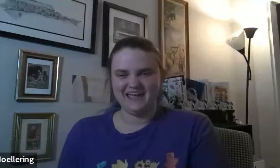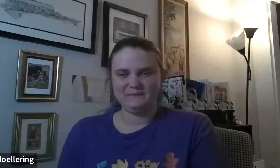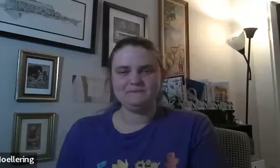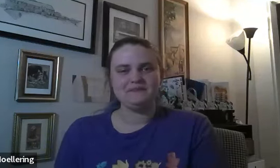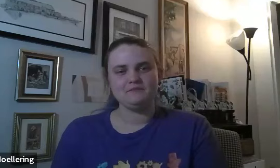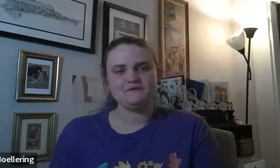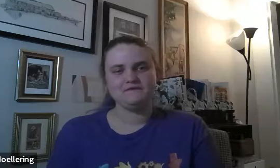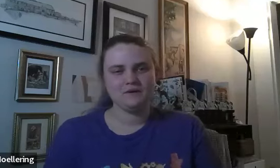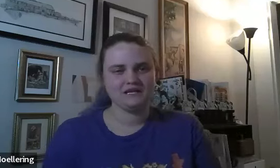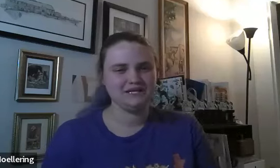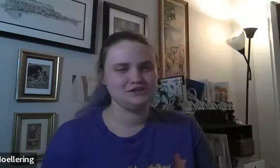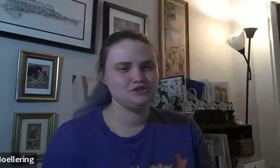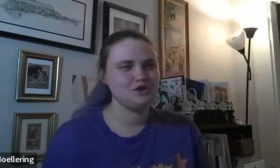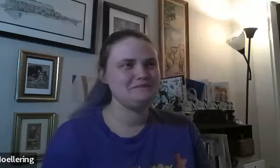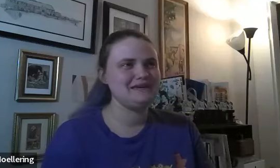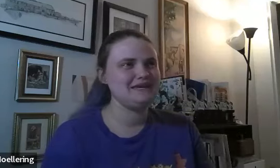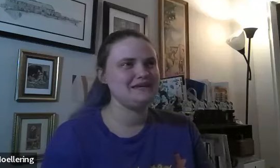Okay. Number 4. Can y'all show me